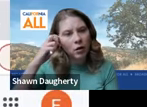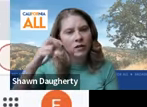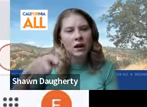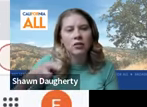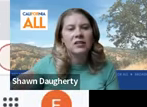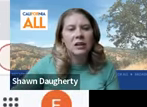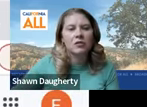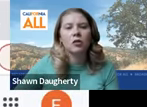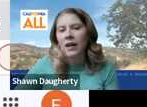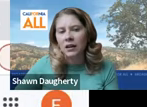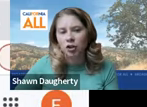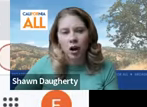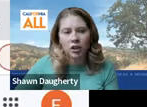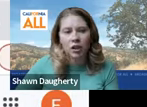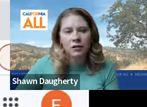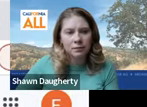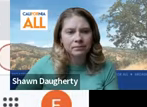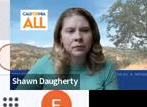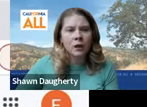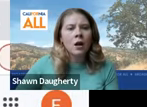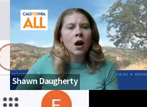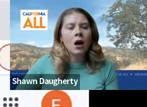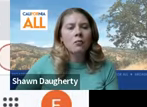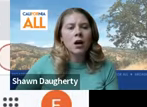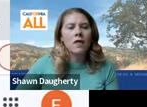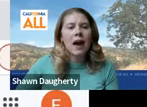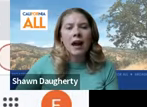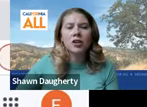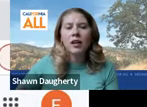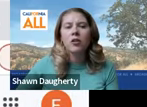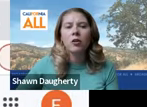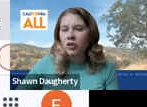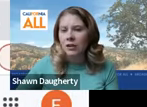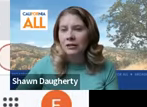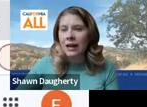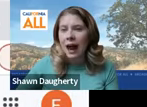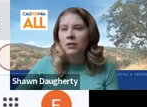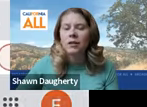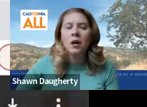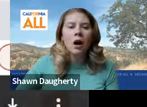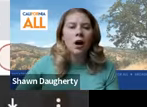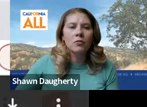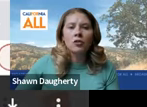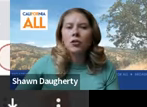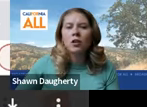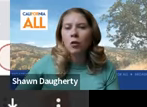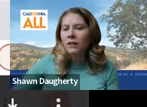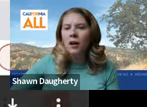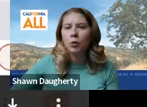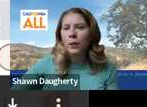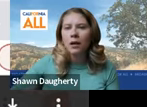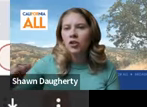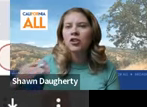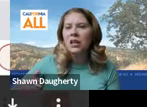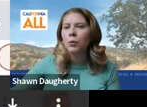maybe we want to go to that under the DEEM survey instructions. That actually has all the questions laid out. So you can go